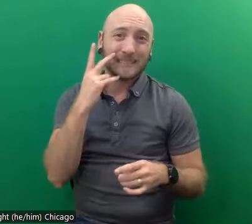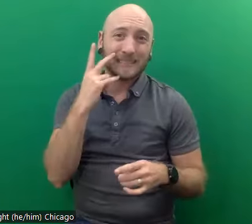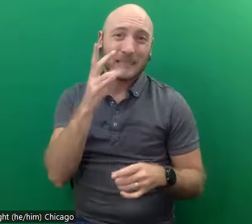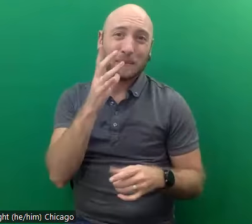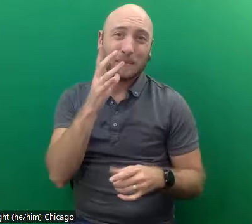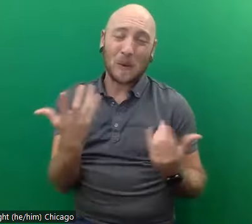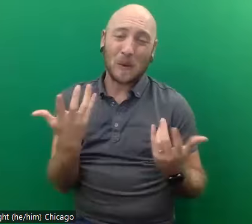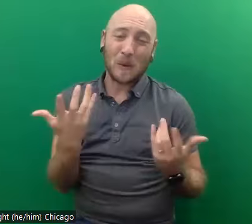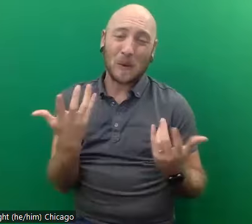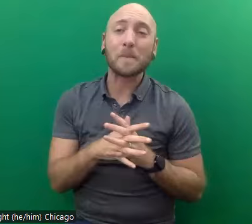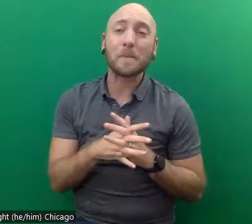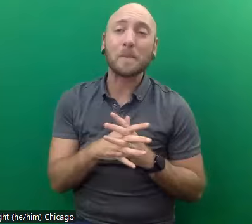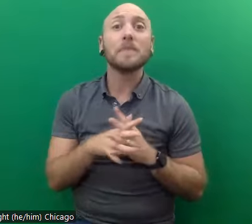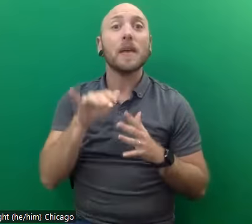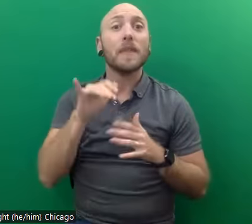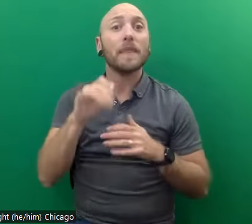my alcoholism